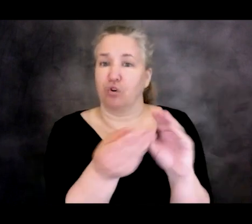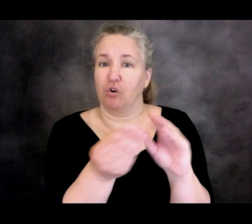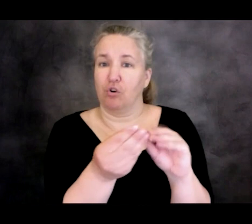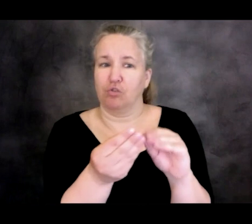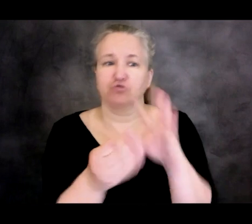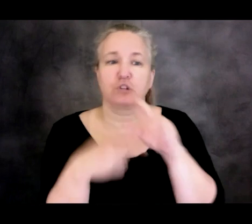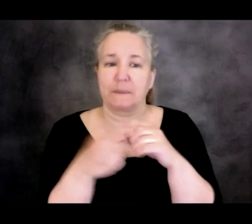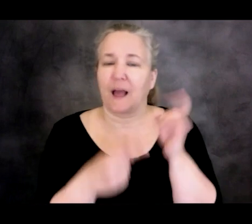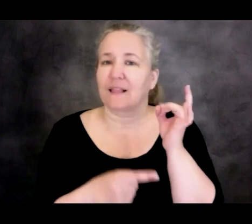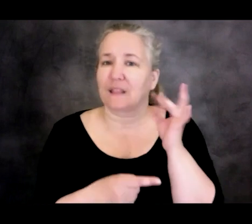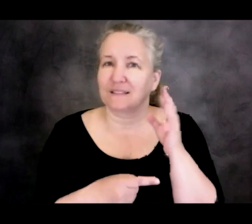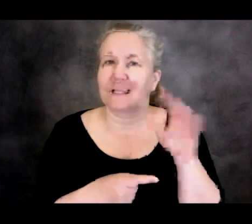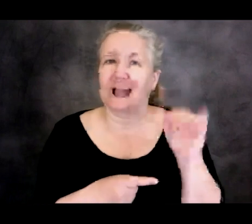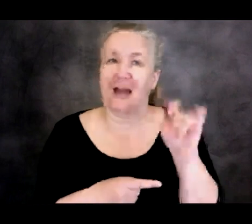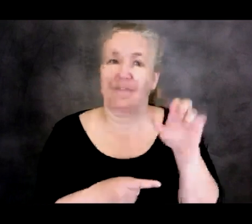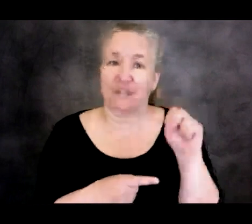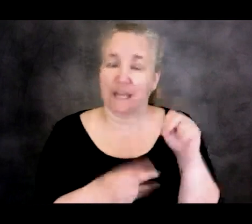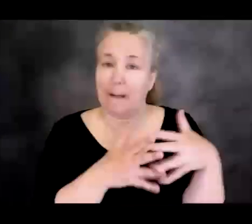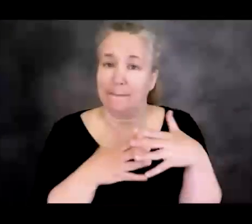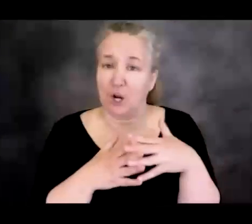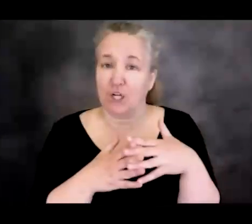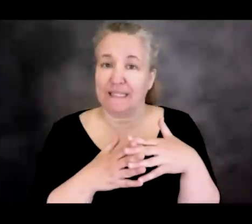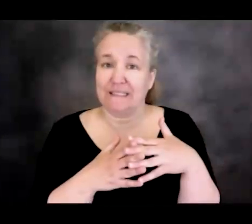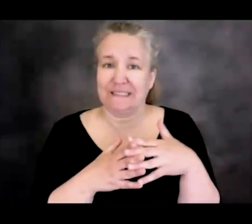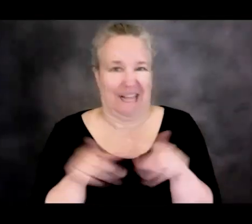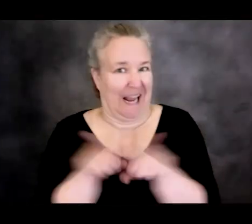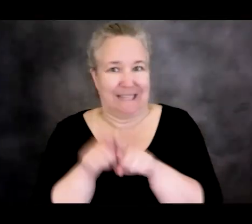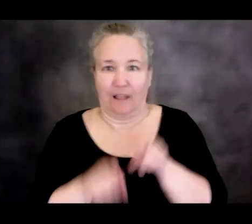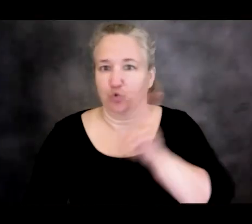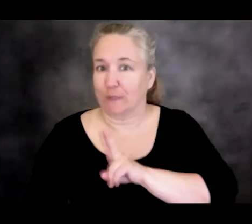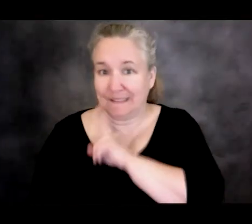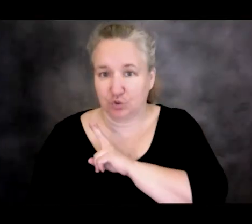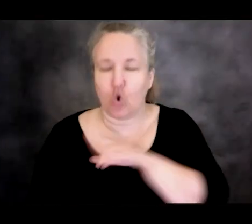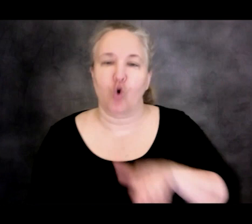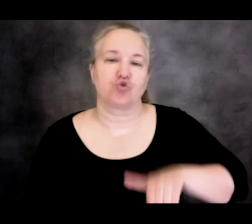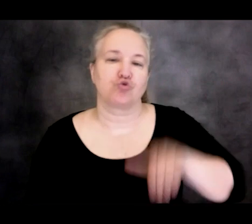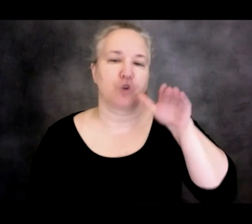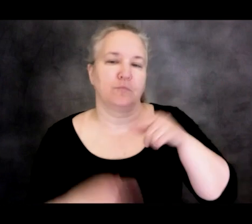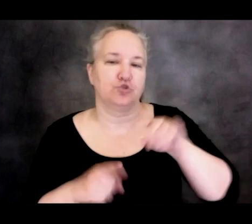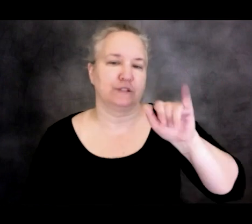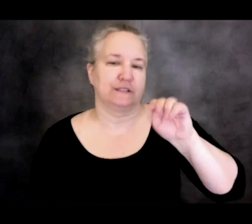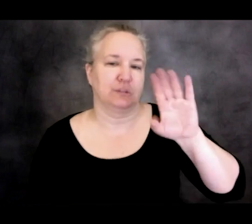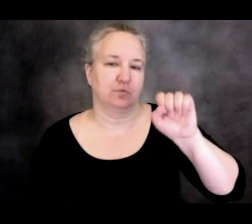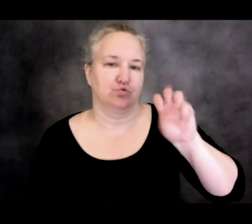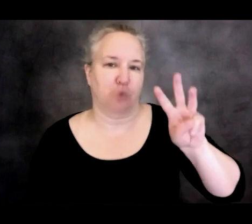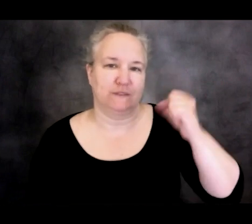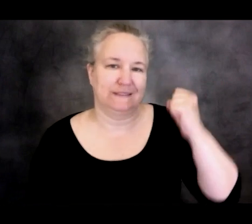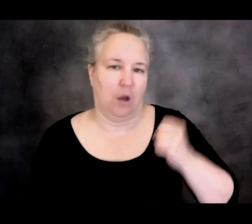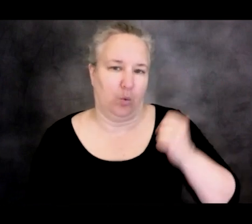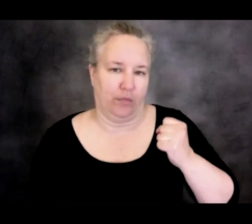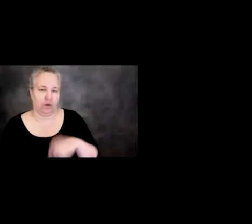light-skinned African-American identical twins who grew up in the Jim Crow South. So